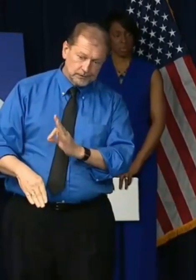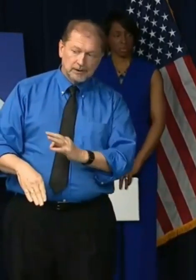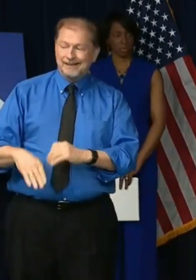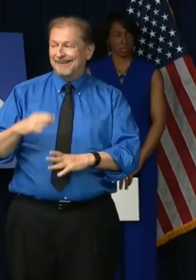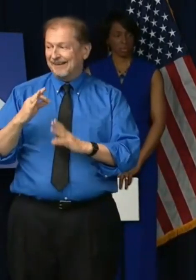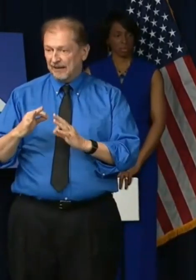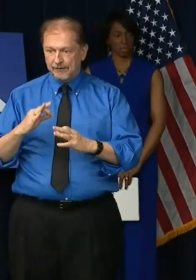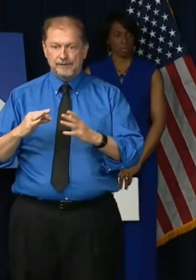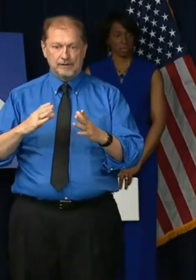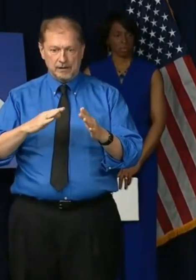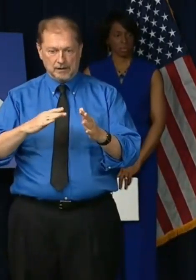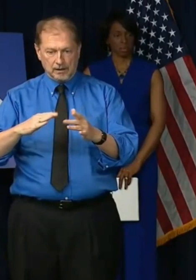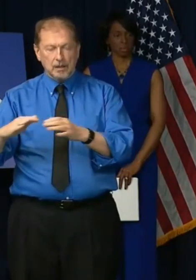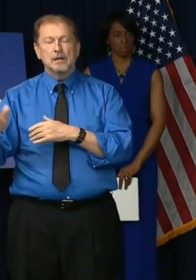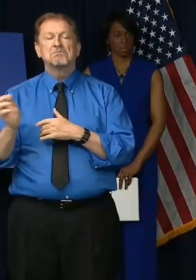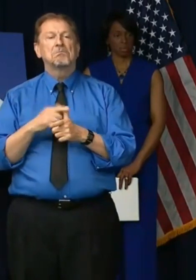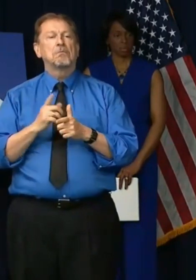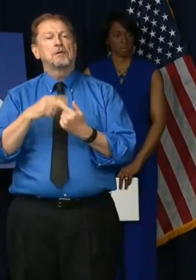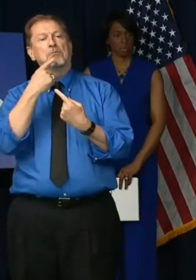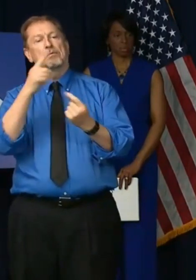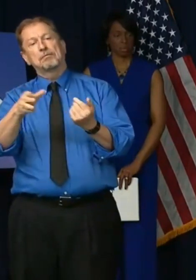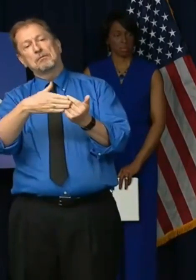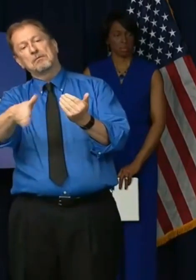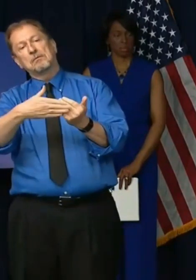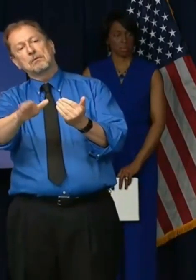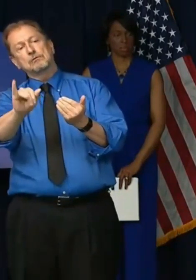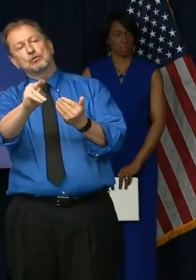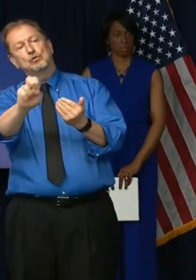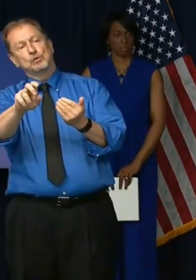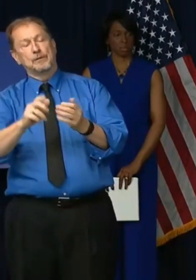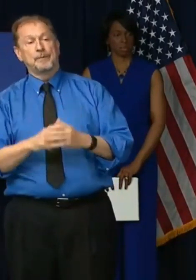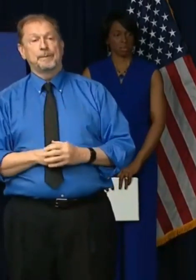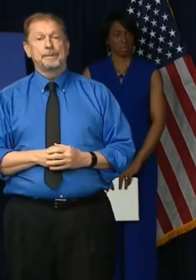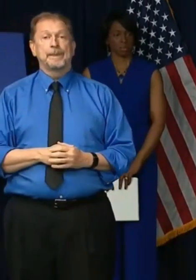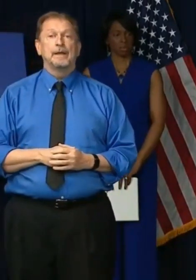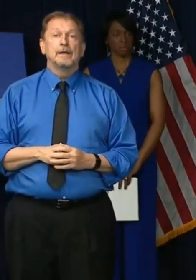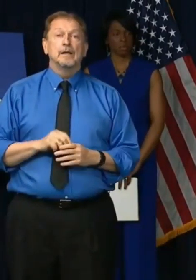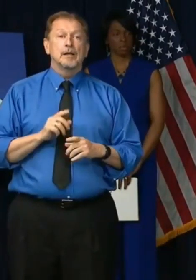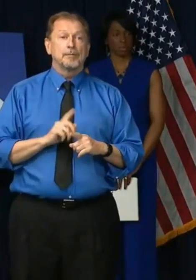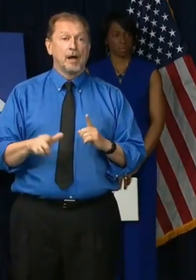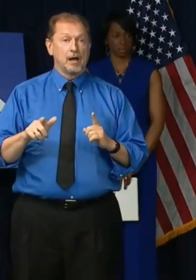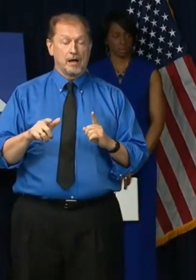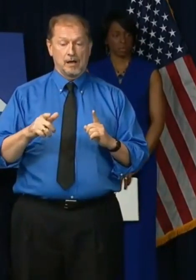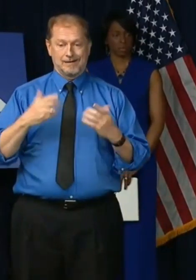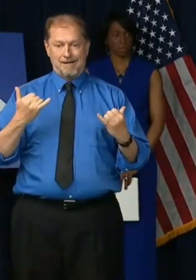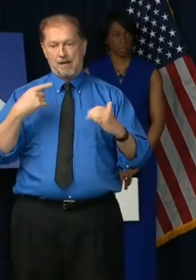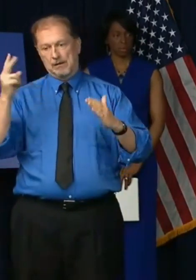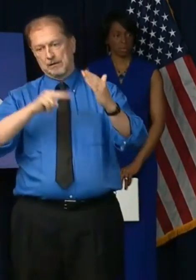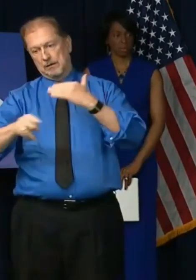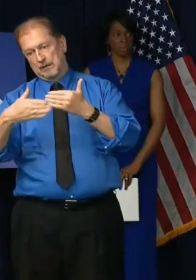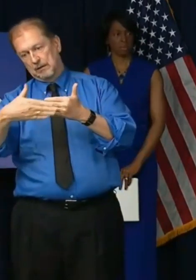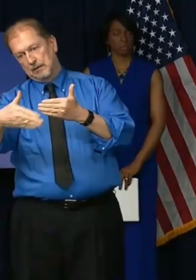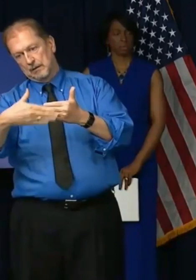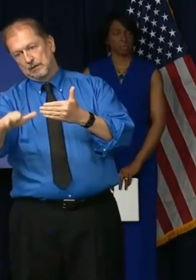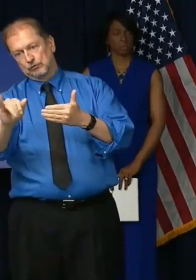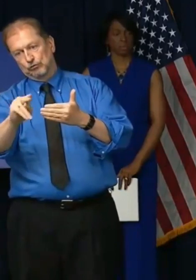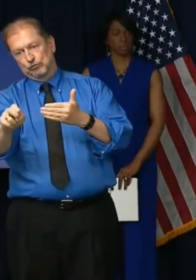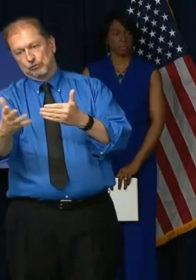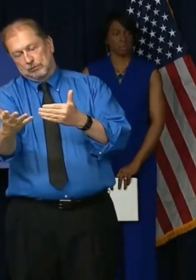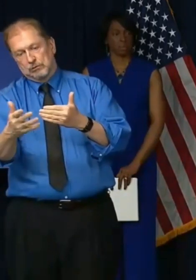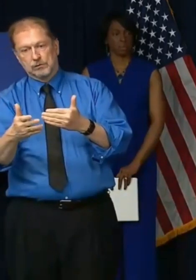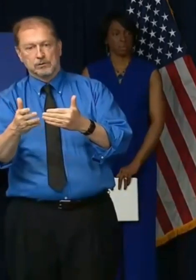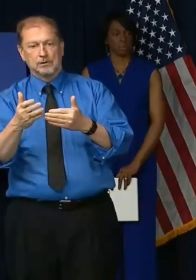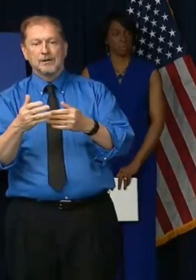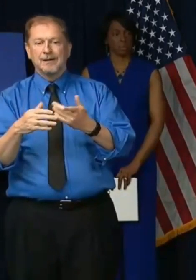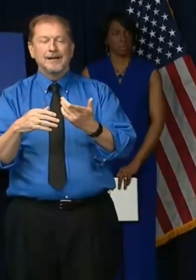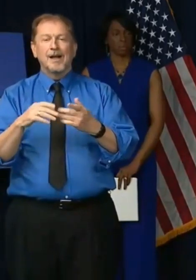curve. But the fact is that we'll be making decisions about how to phase this out. The new